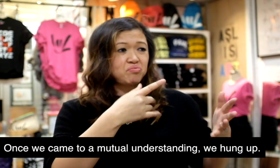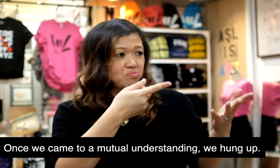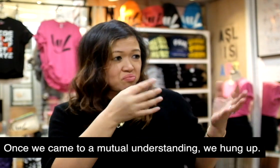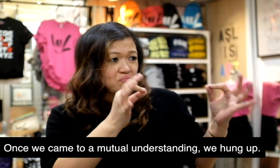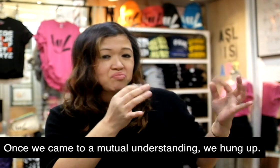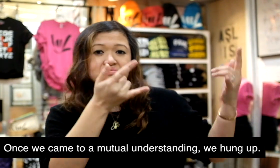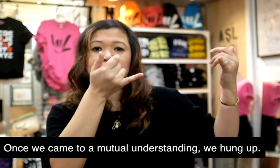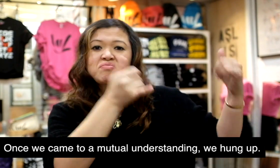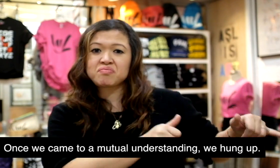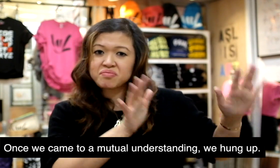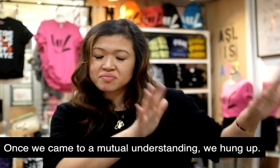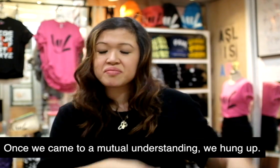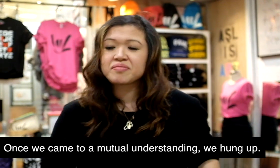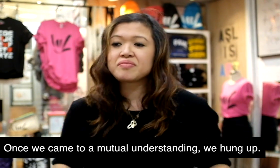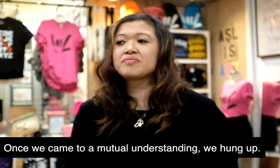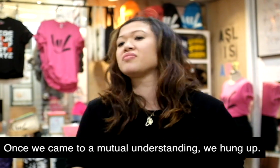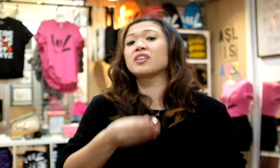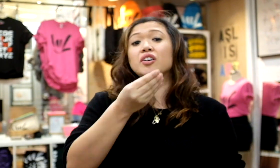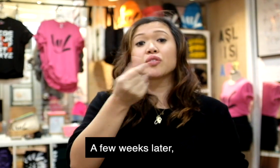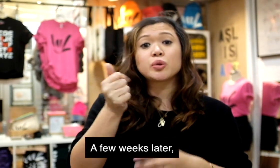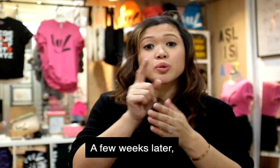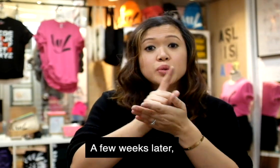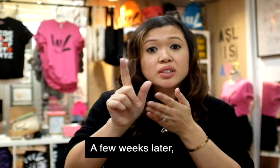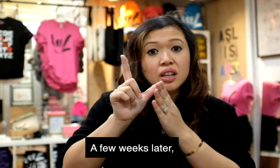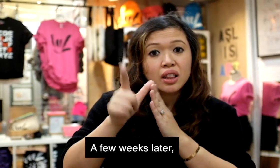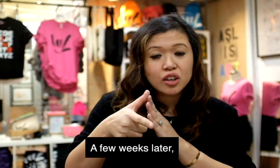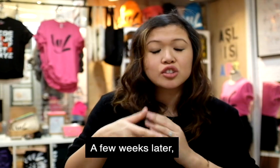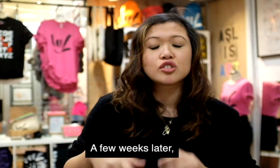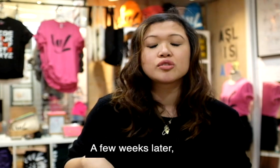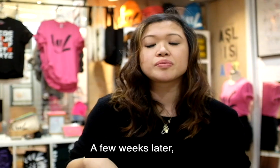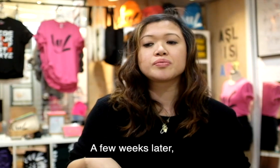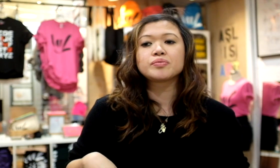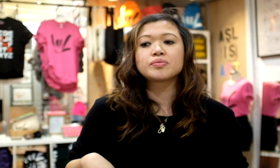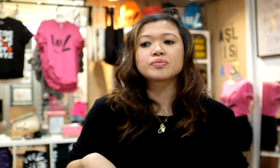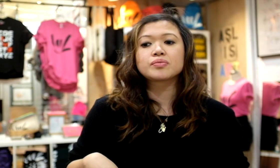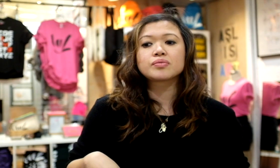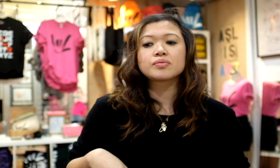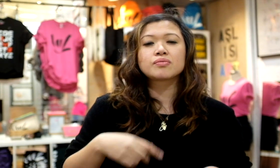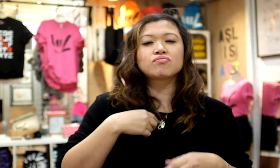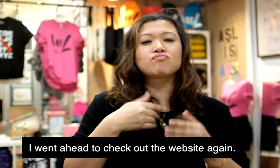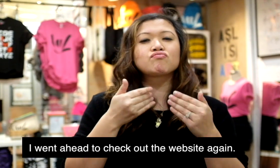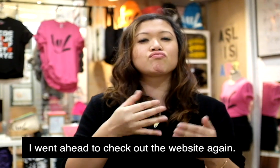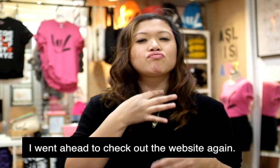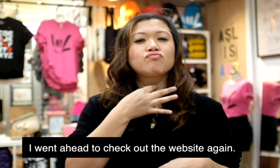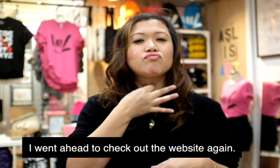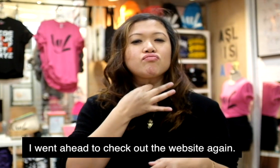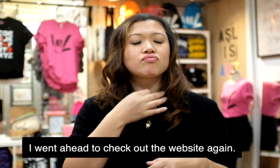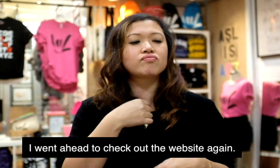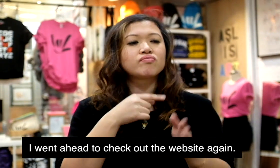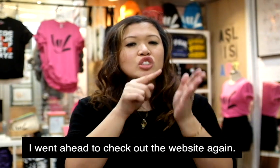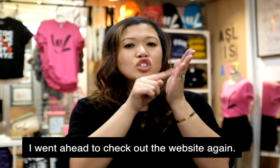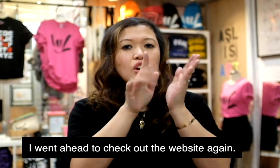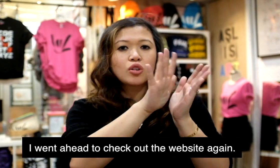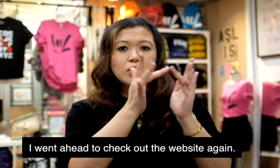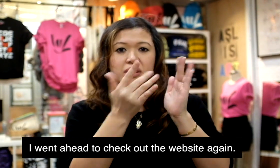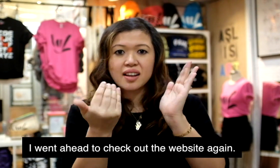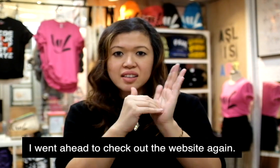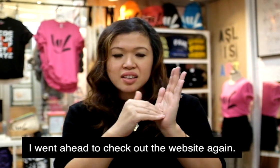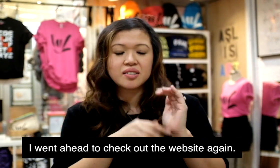And we came to a mutual understanding and hung up. A few weeks later, I decided to go ahead and check out their website once